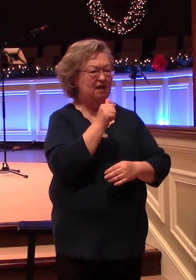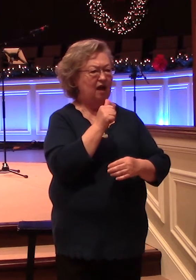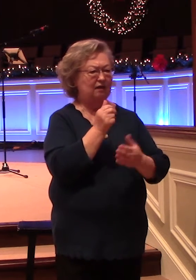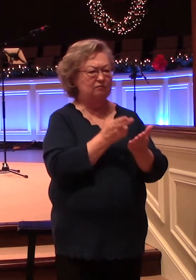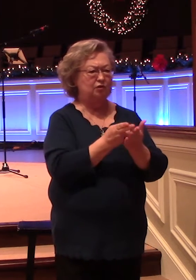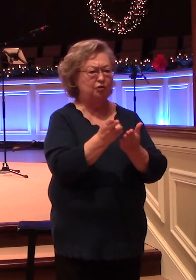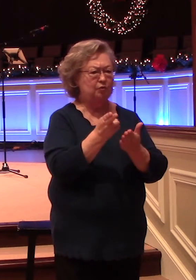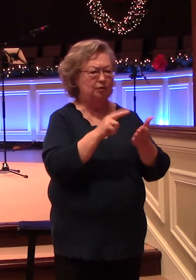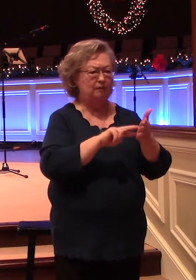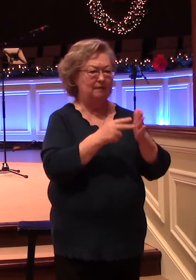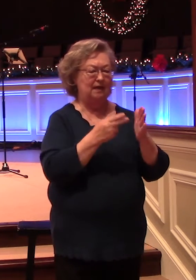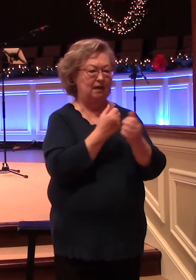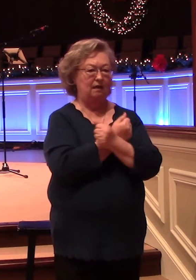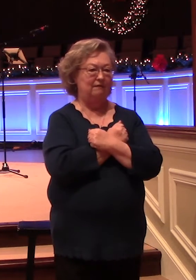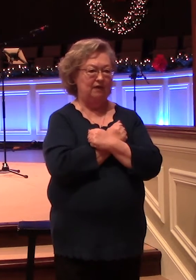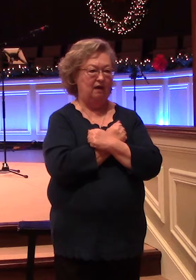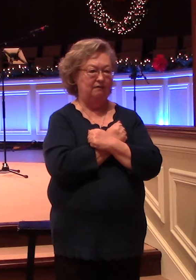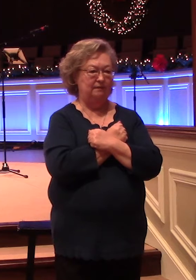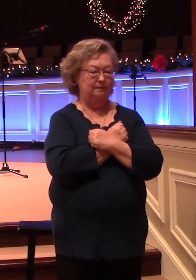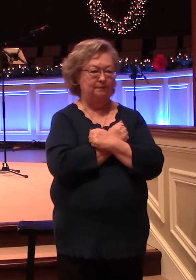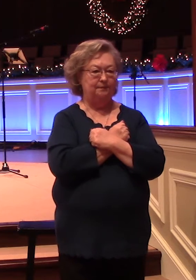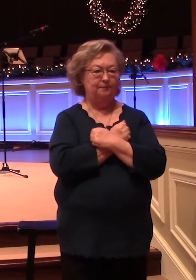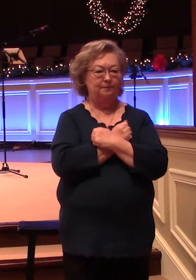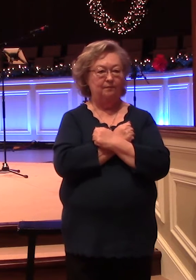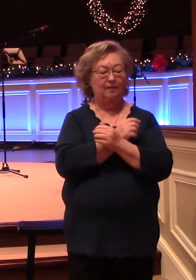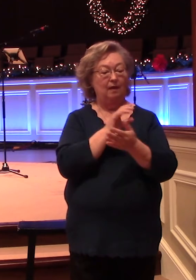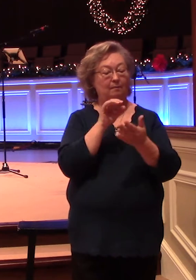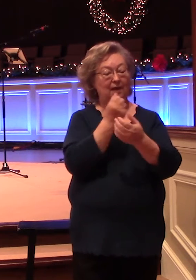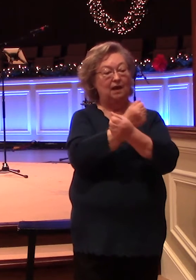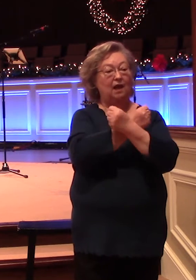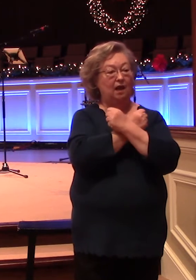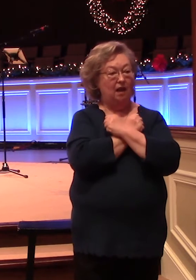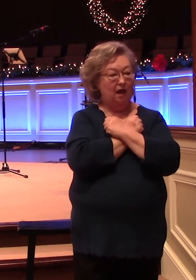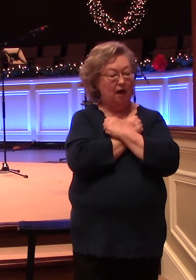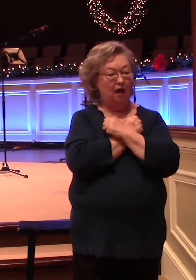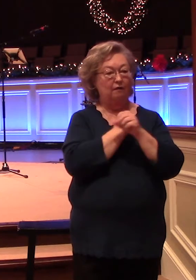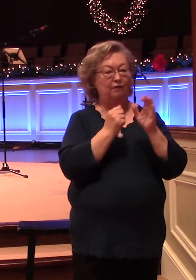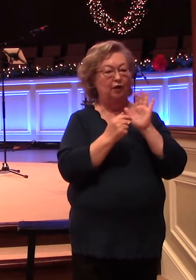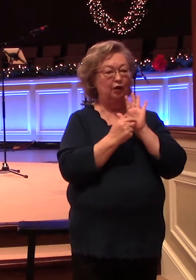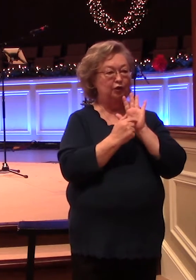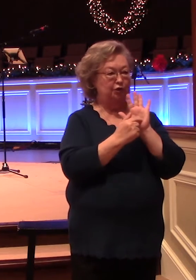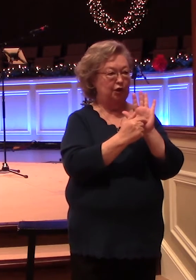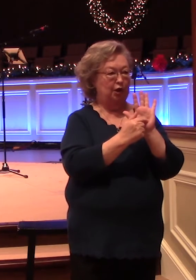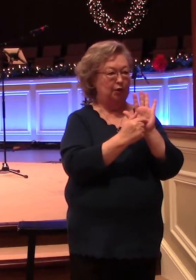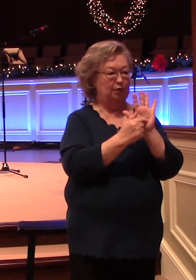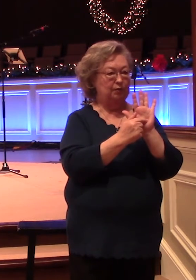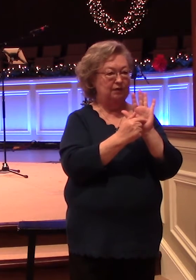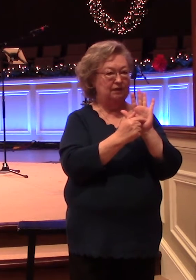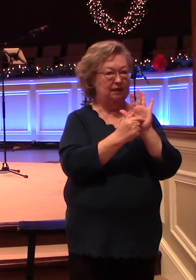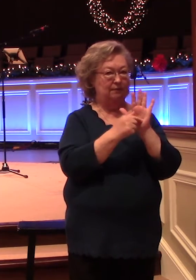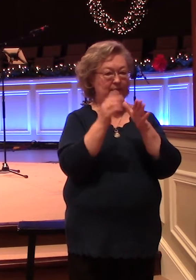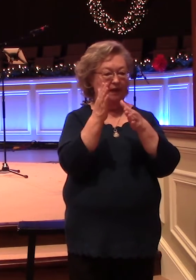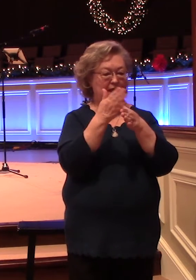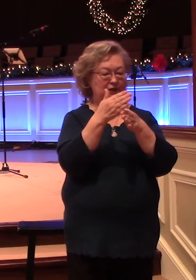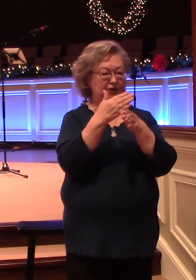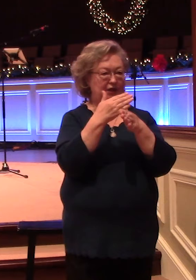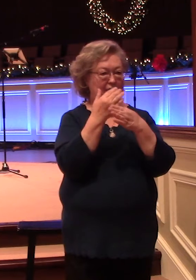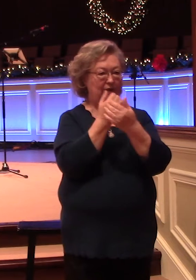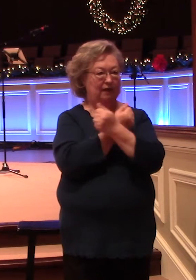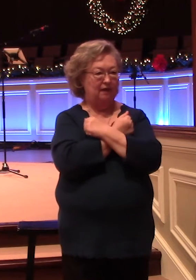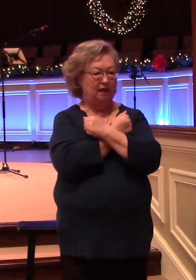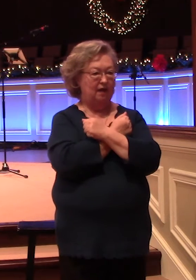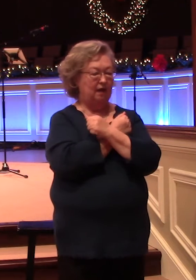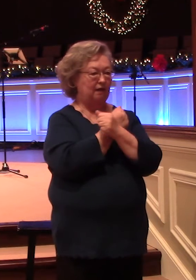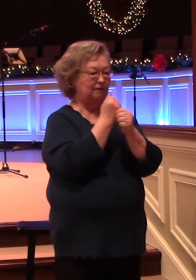one another, and that love has the characteristic of making Jesus known. Isn't it, again, just a general kind